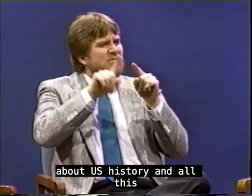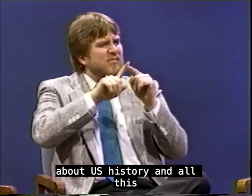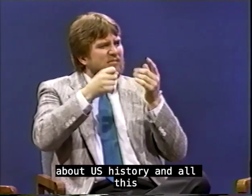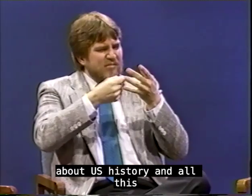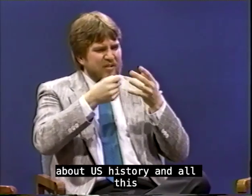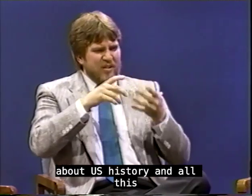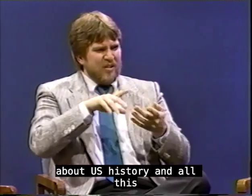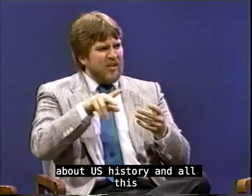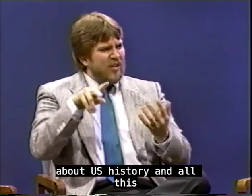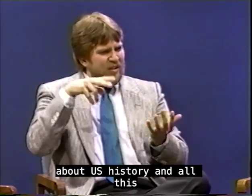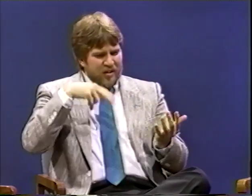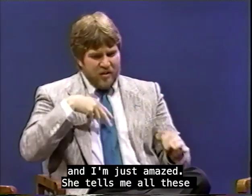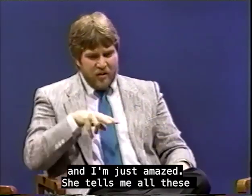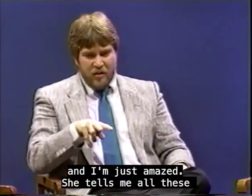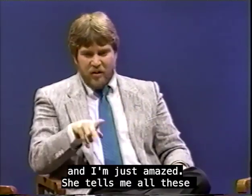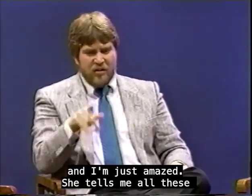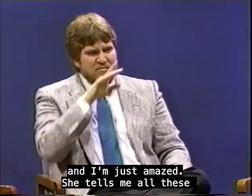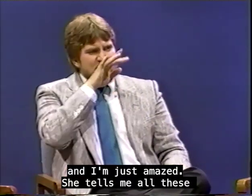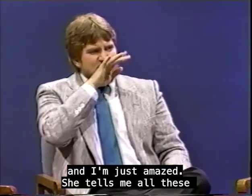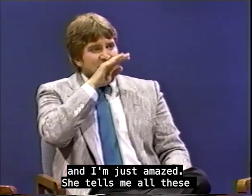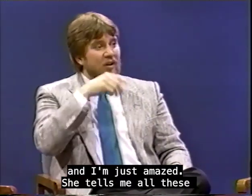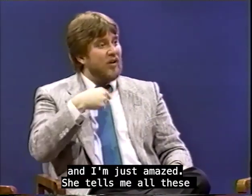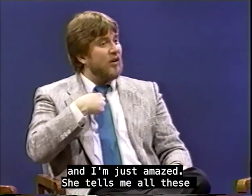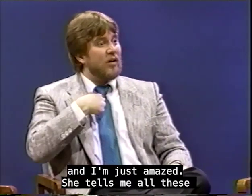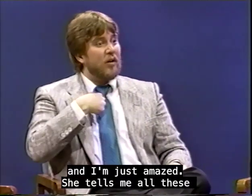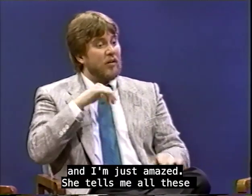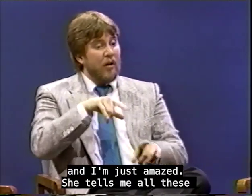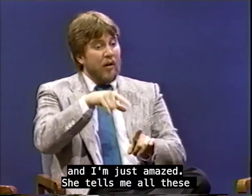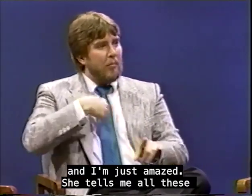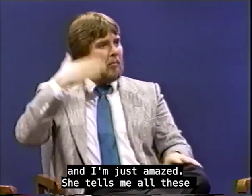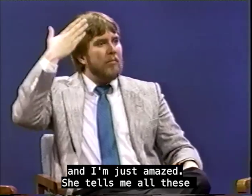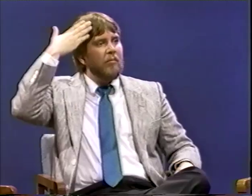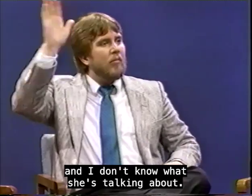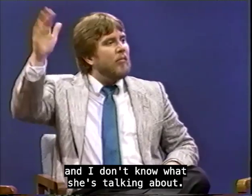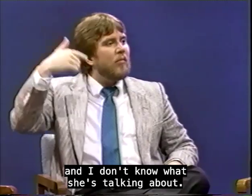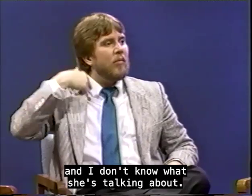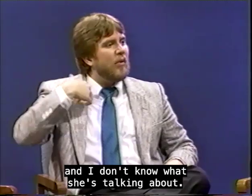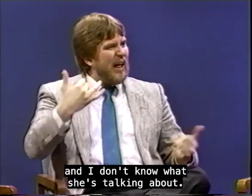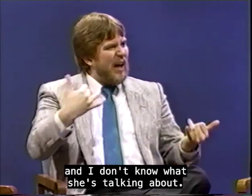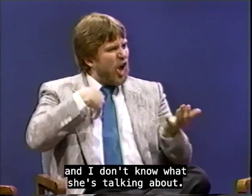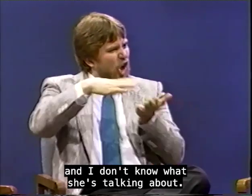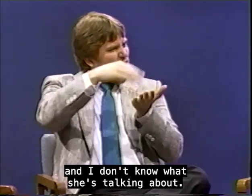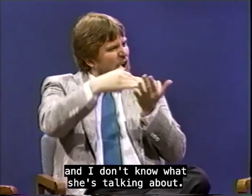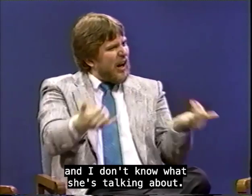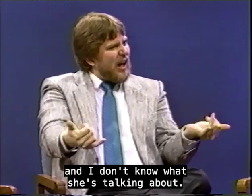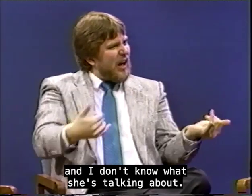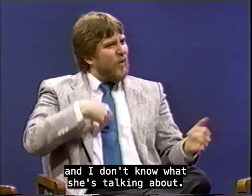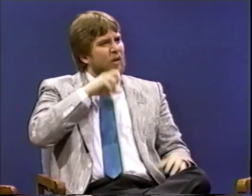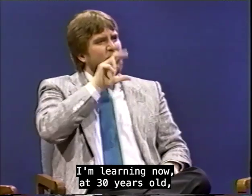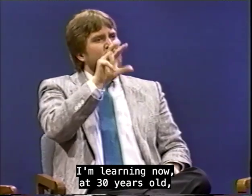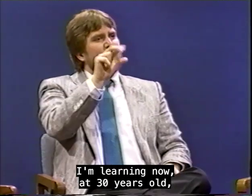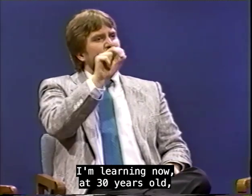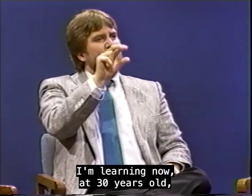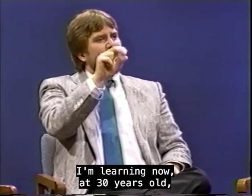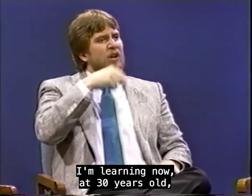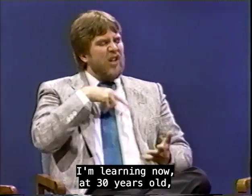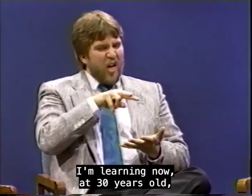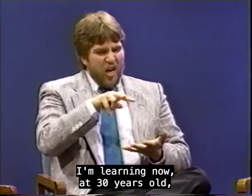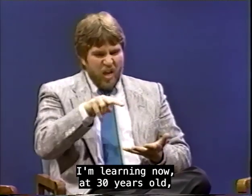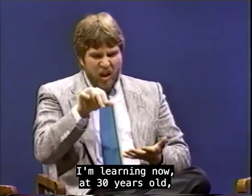history and all this different stuff. And I'm just amazed. She tells me all these things. And I don't know what she's talking about. I'm learning now at 30 years